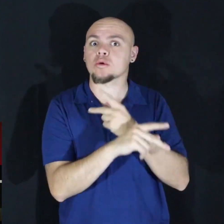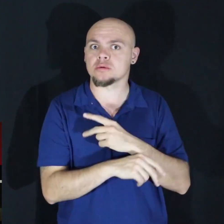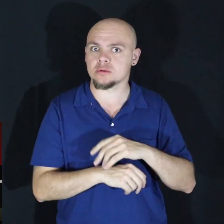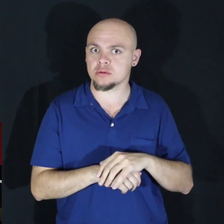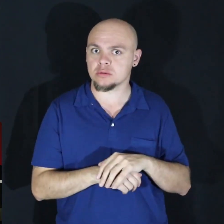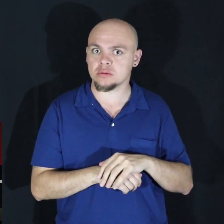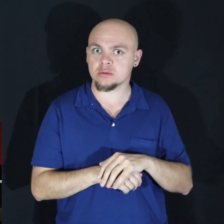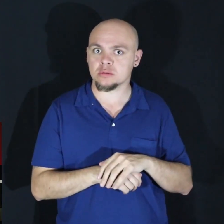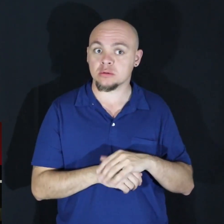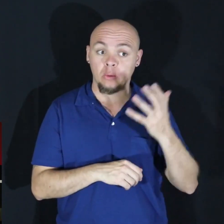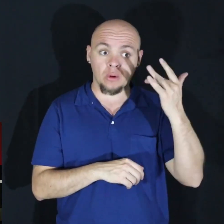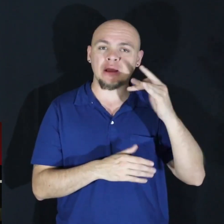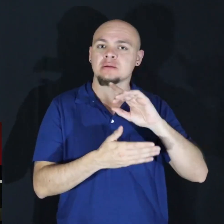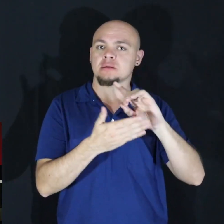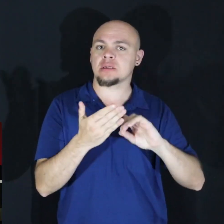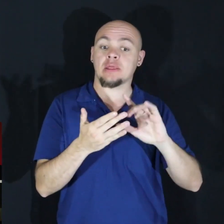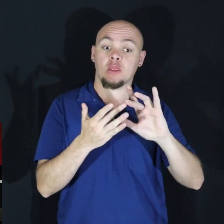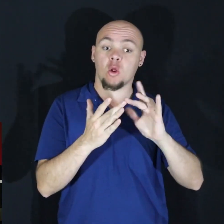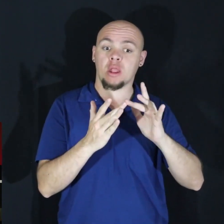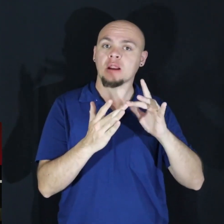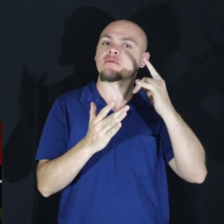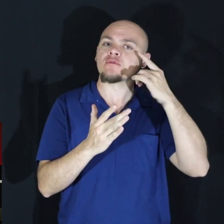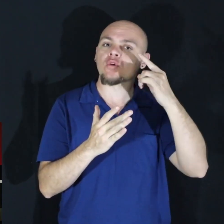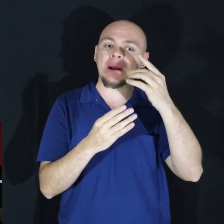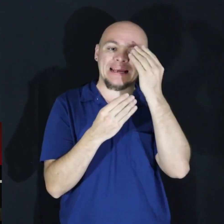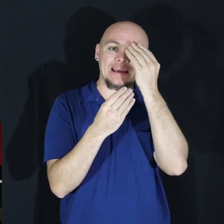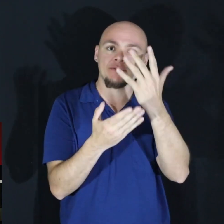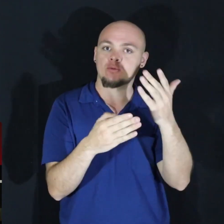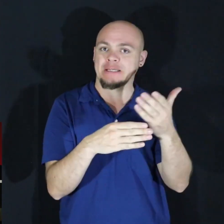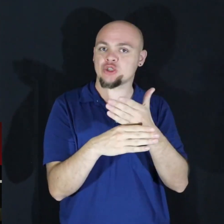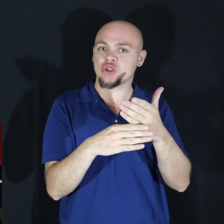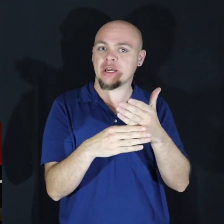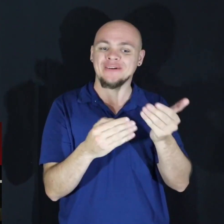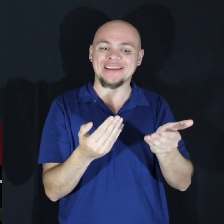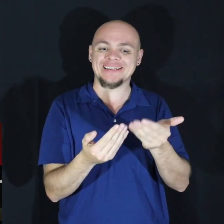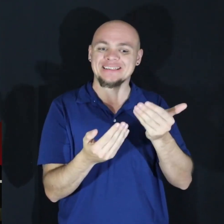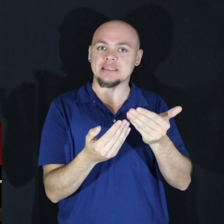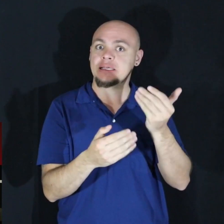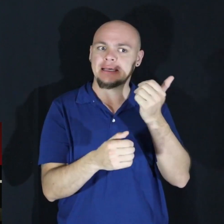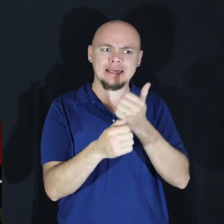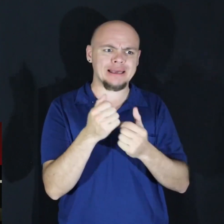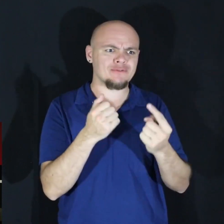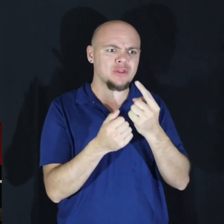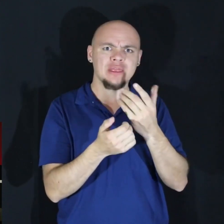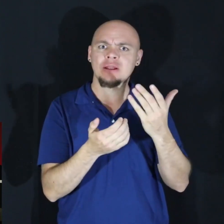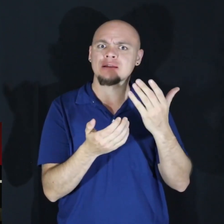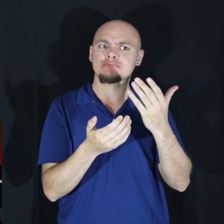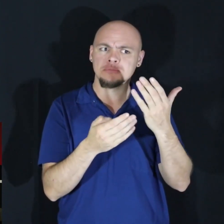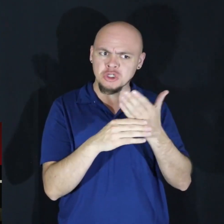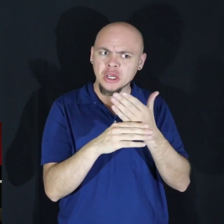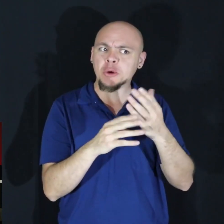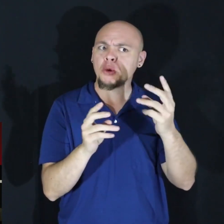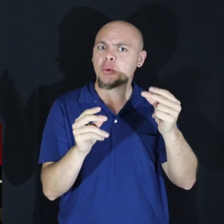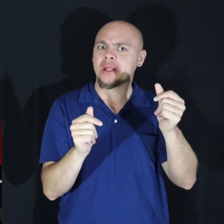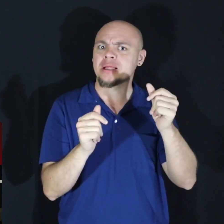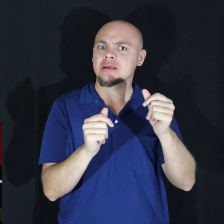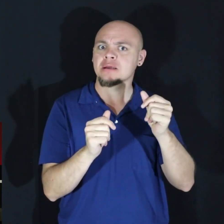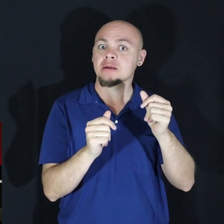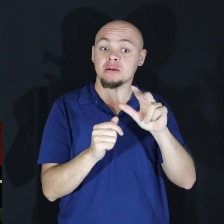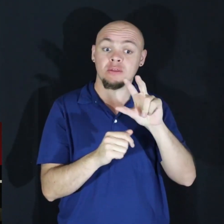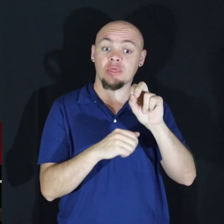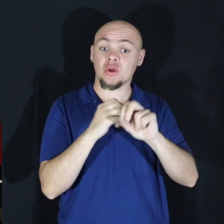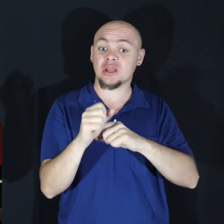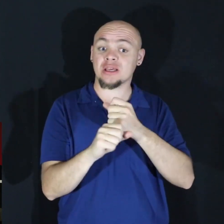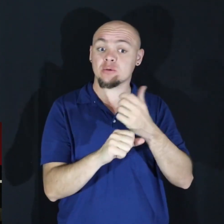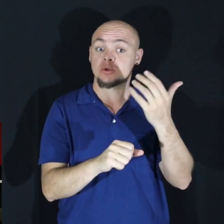design. The internet was built to share information easily about all of us, quickly. And that was great 30 years